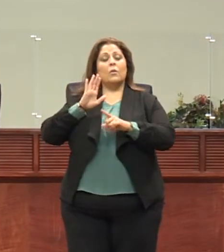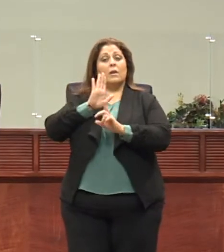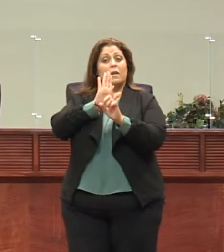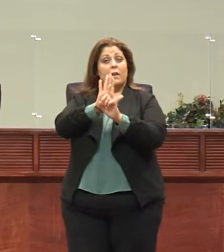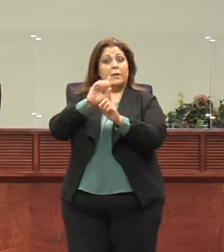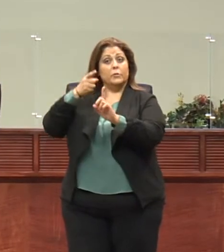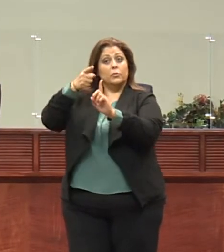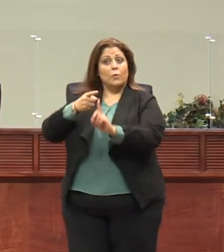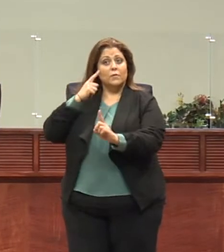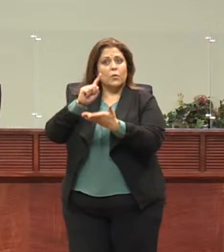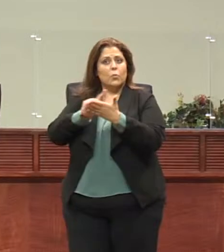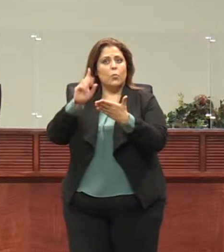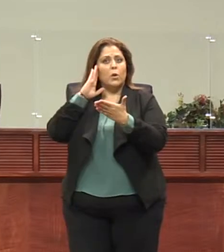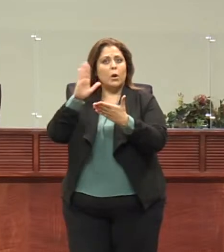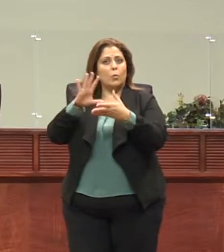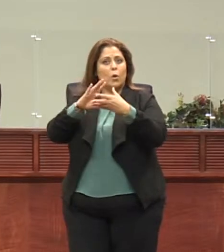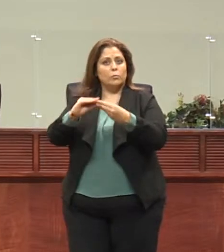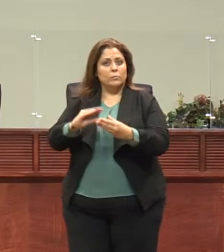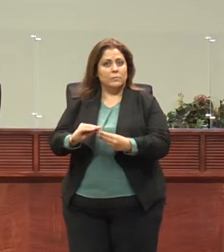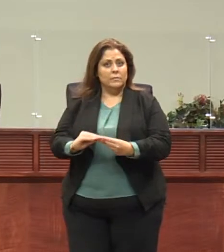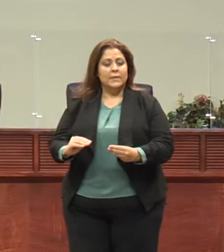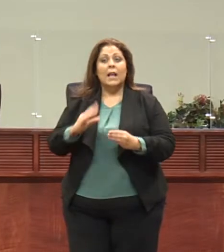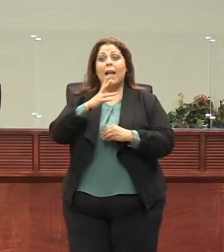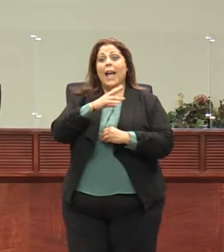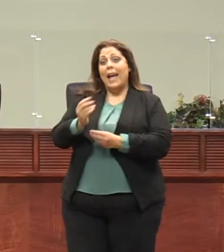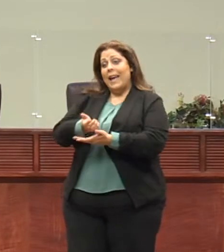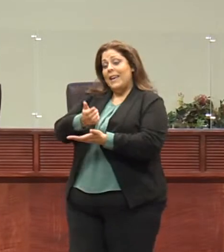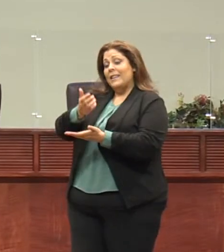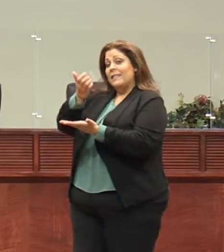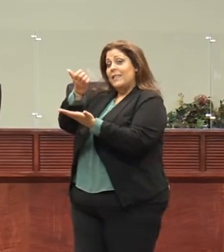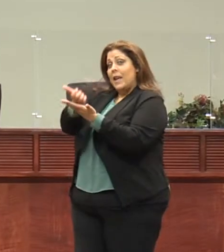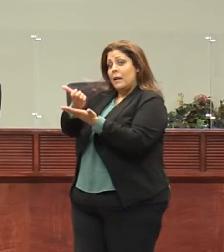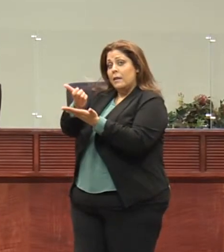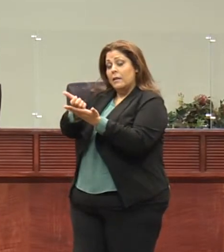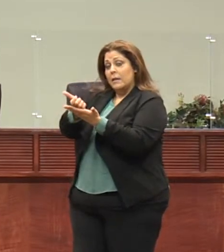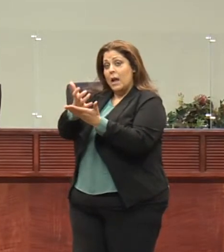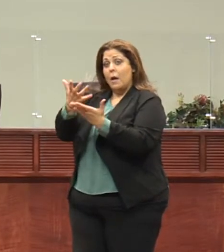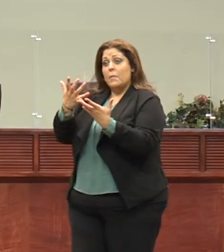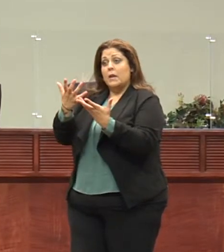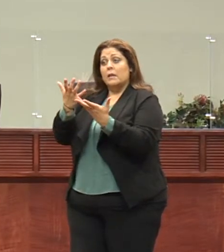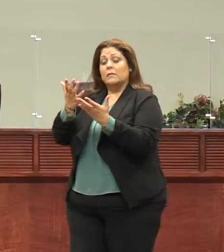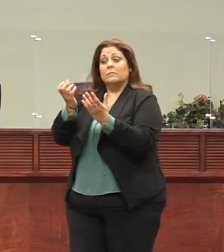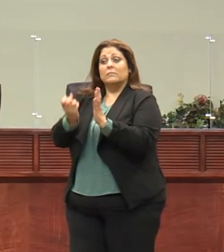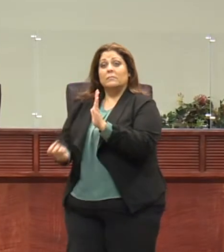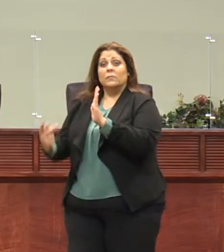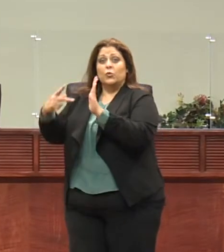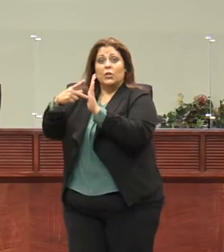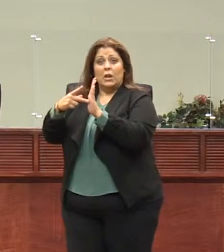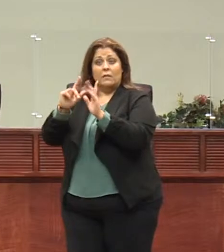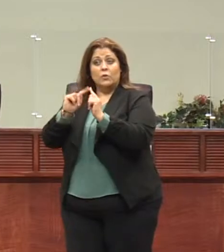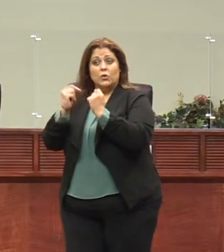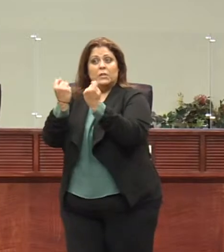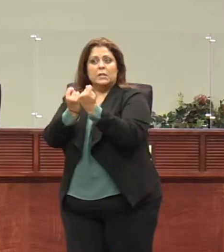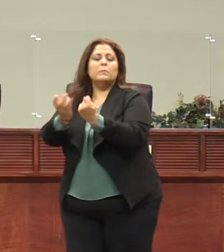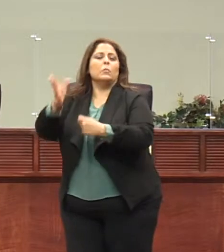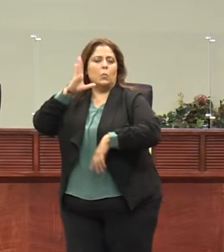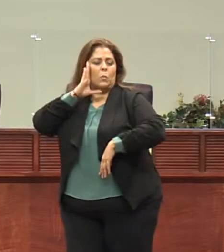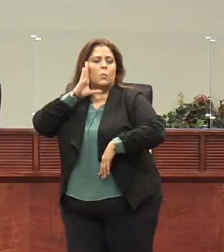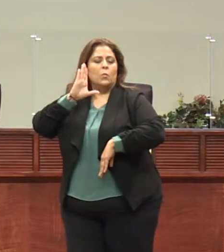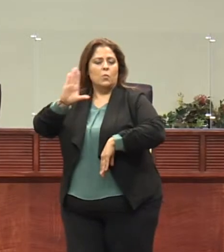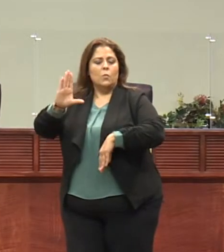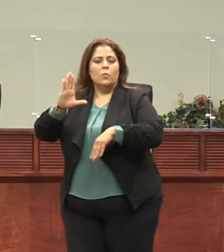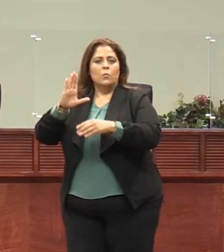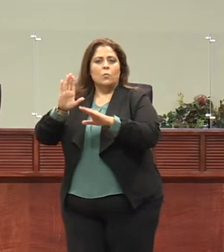and talk about the reconvening of the Economic Recovery Task Force. He will once again reiterate where you can get tested and